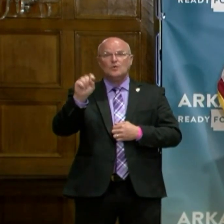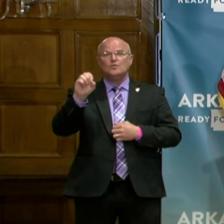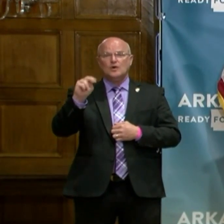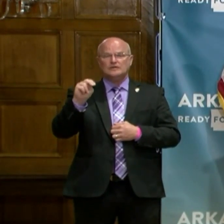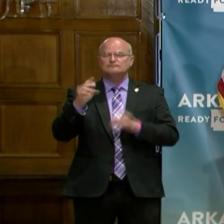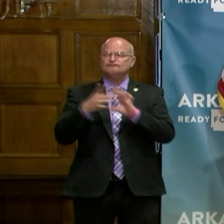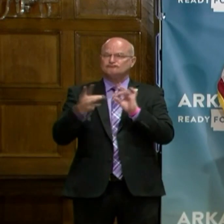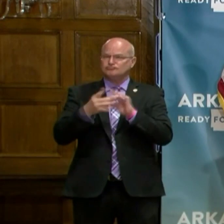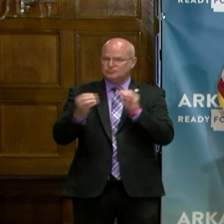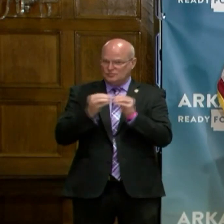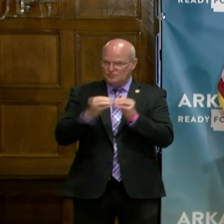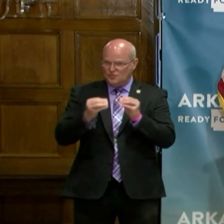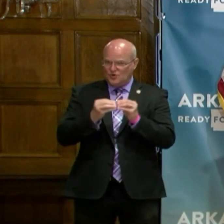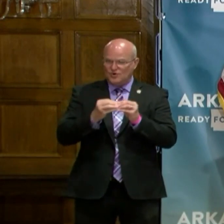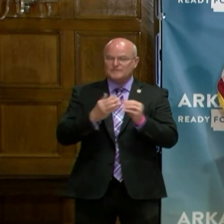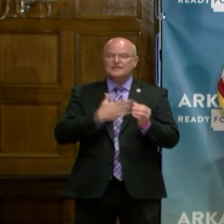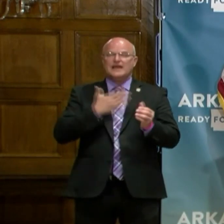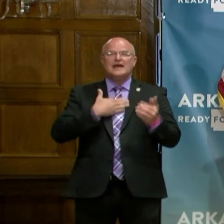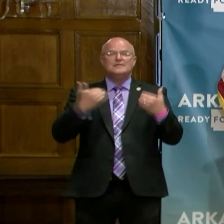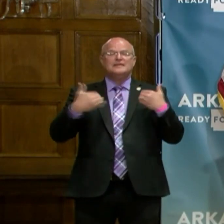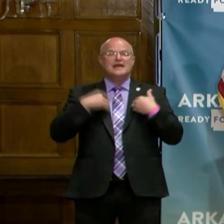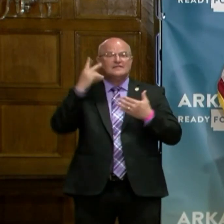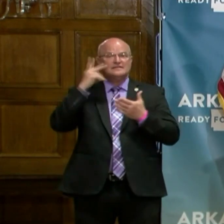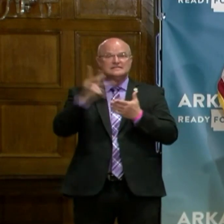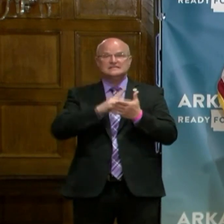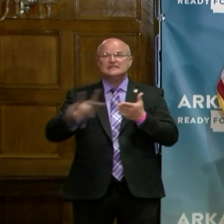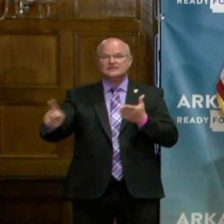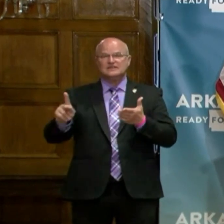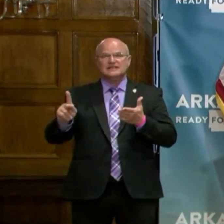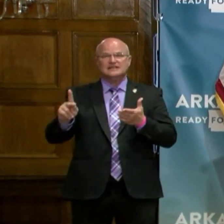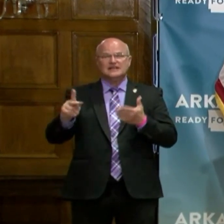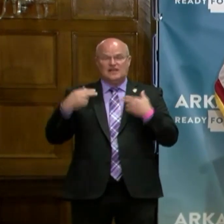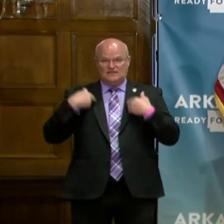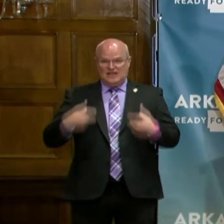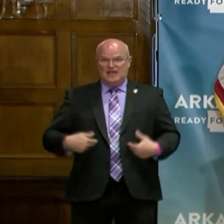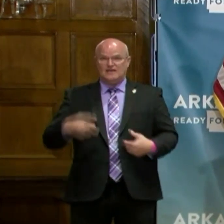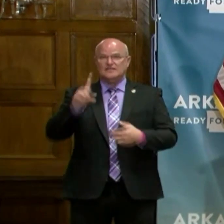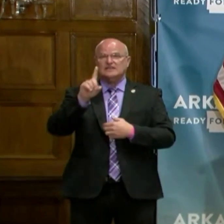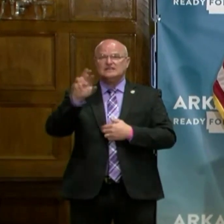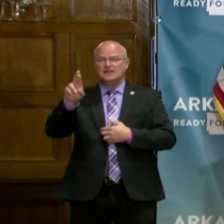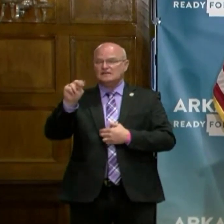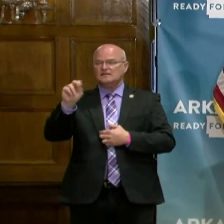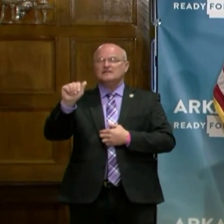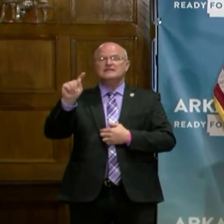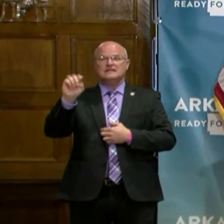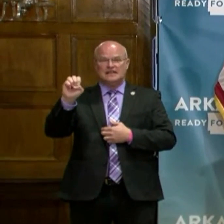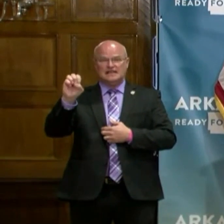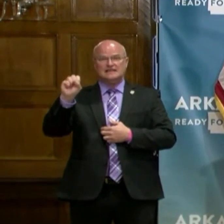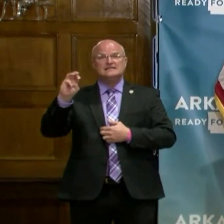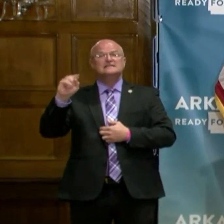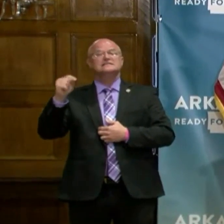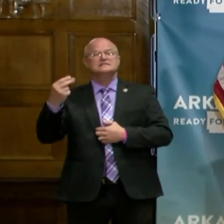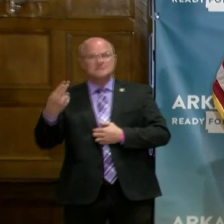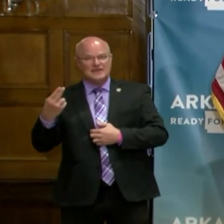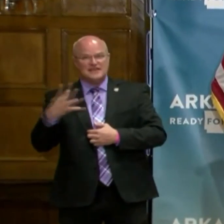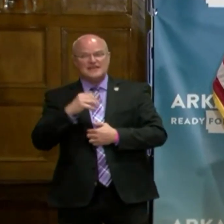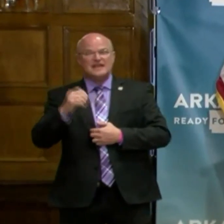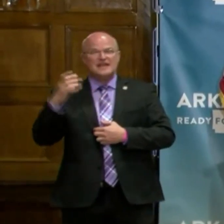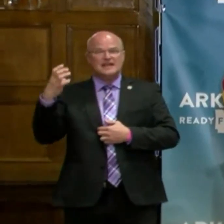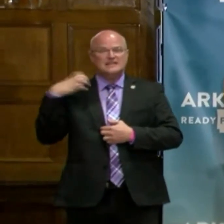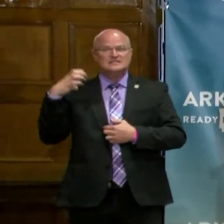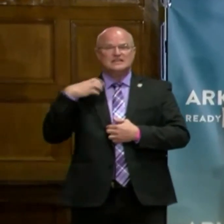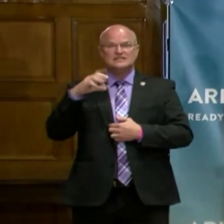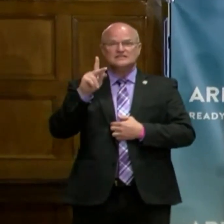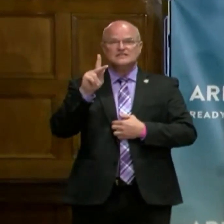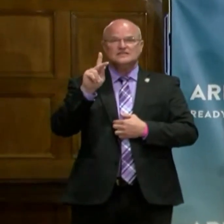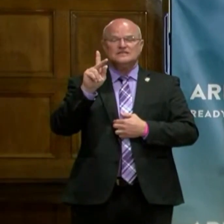here shortly. Glad to be joined by Secretary of Health, Dr. Nate Smith, as usual. Chancellor